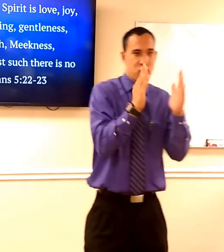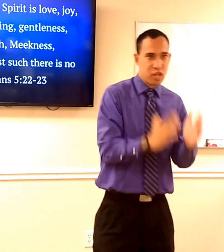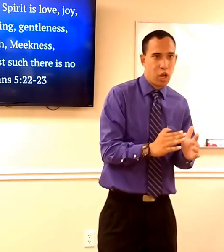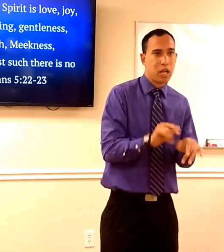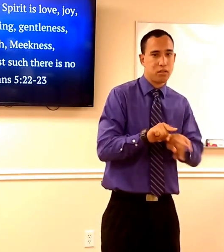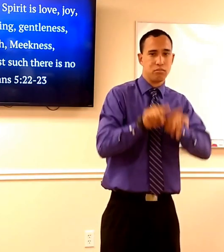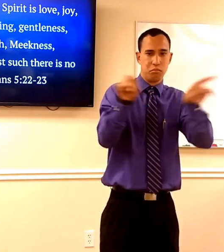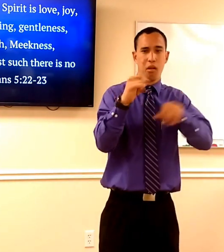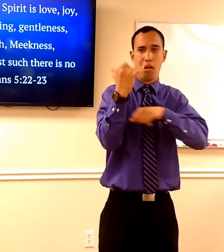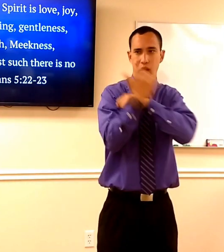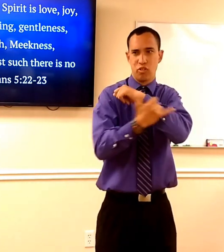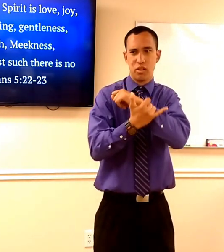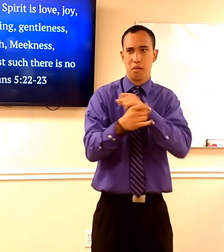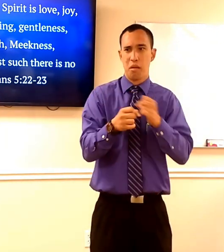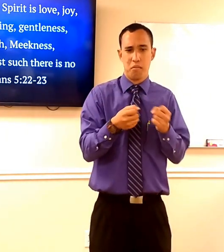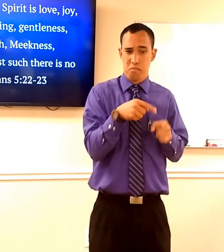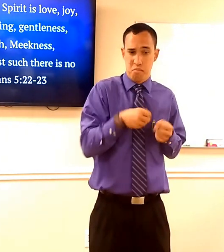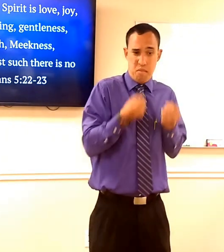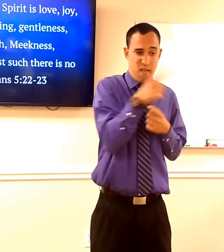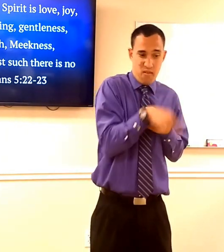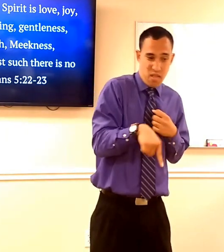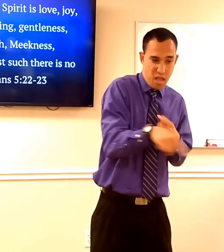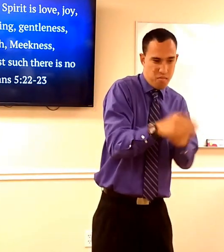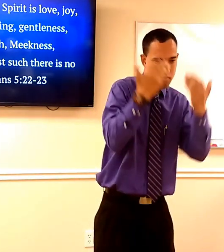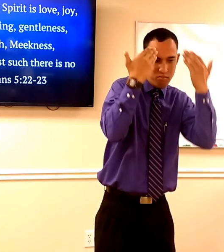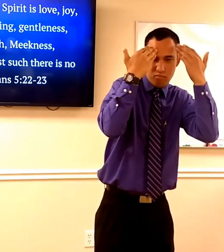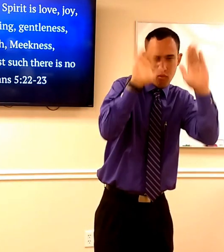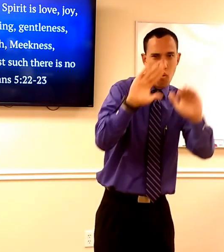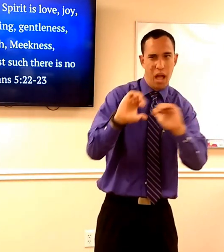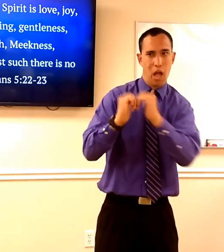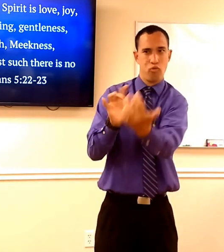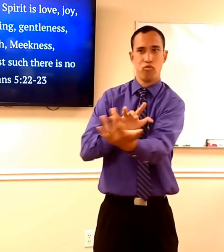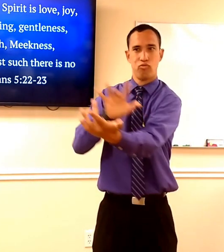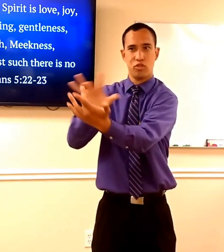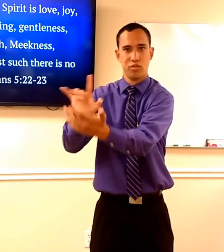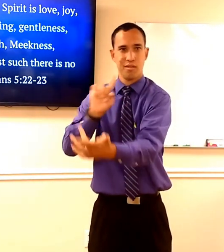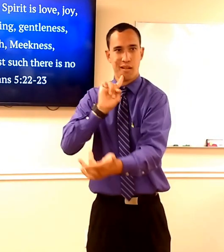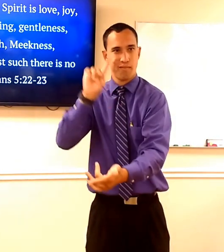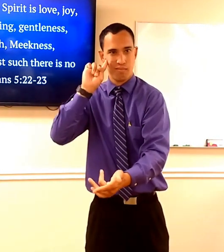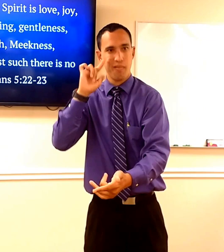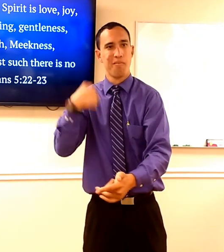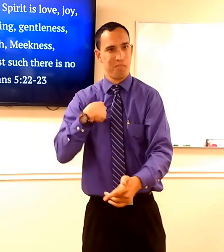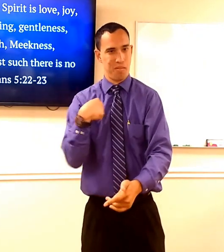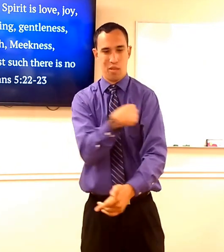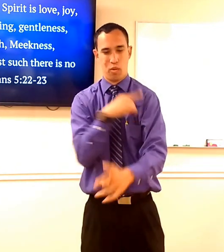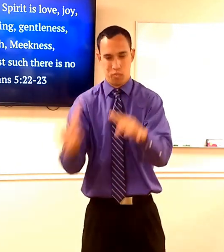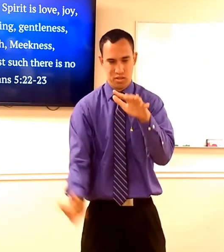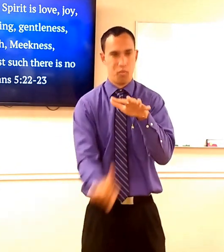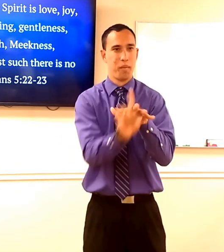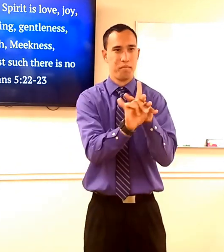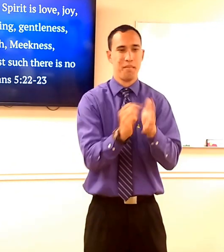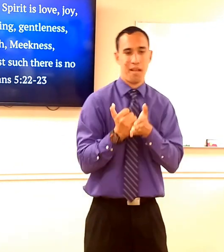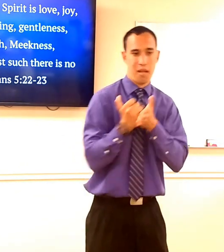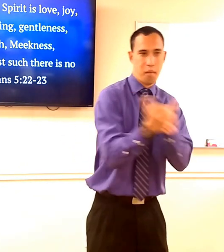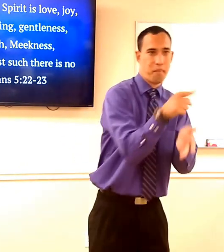about Christ, so missionaries, they go there, and they don't know how to reach deaf people, we show